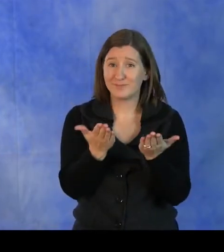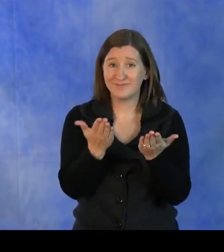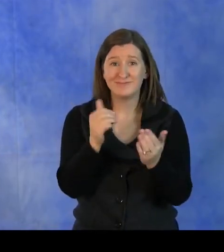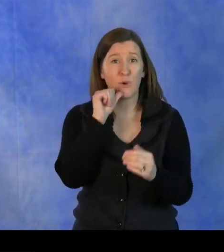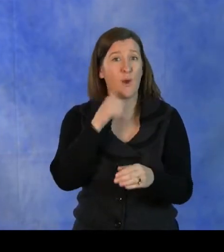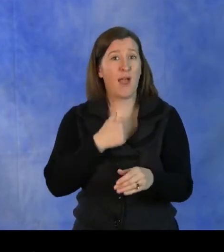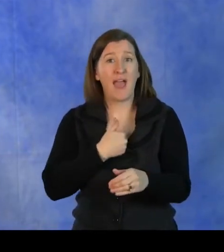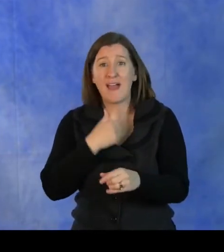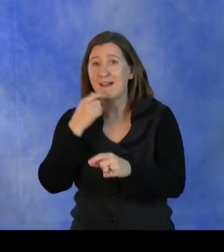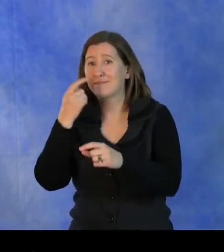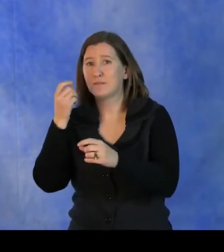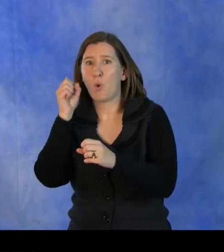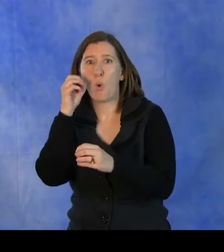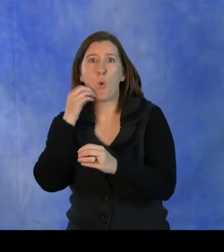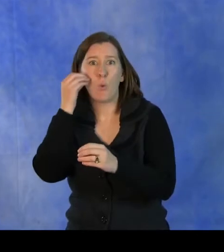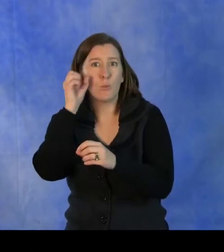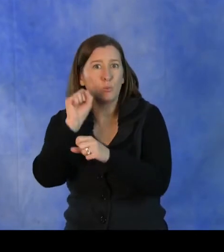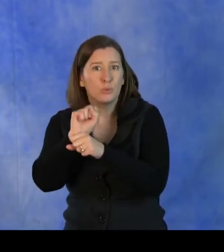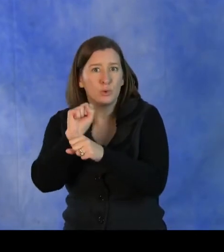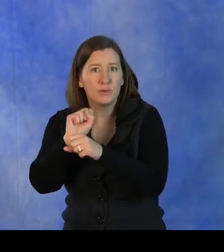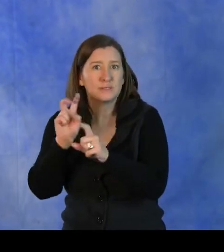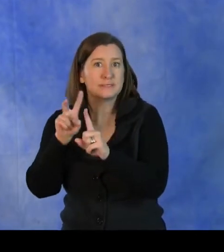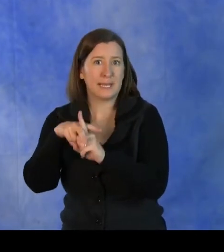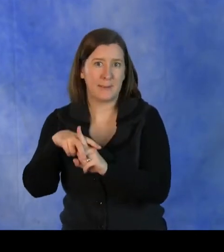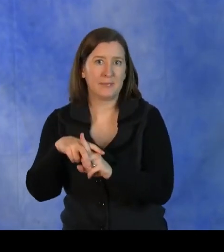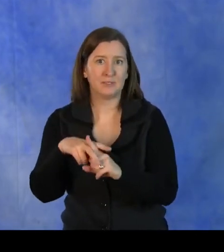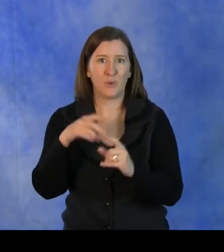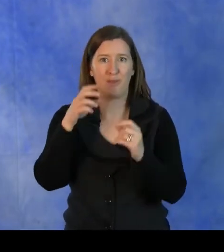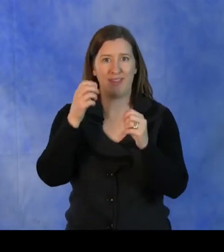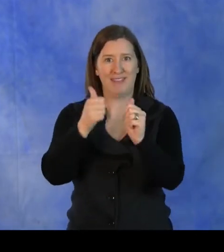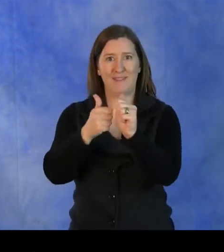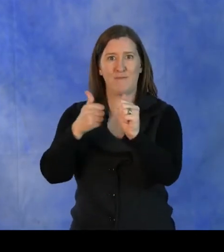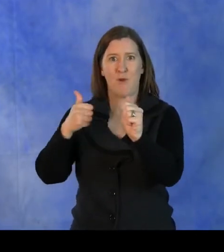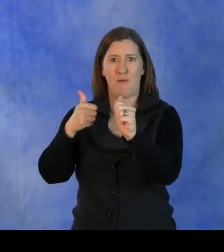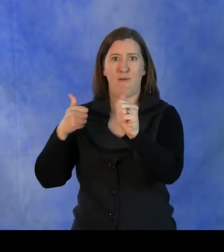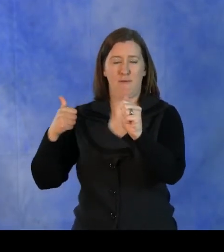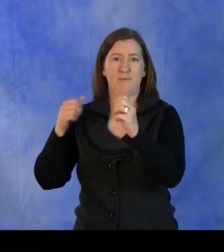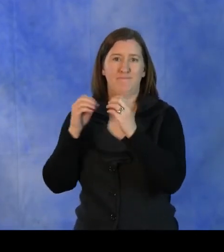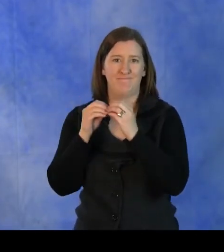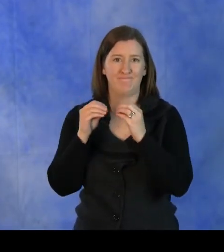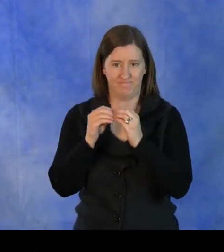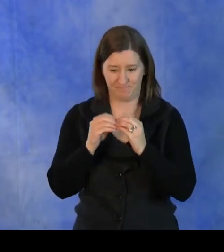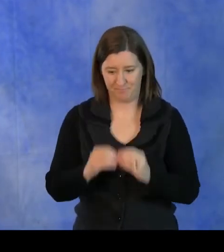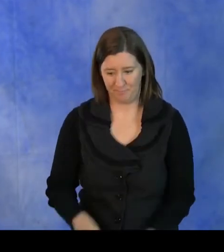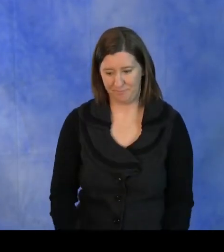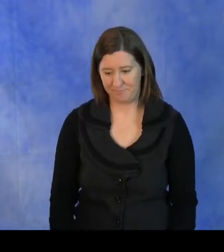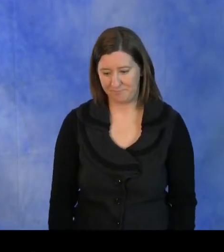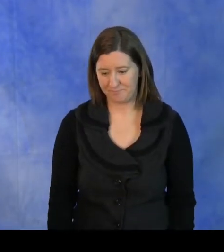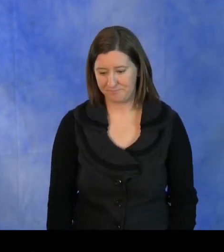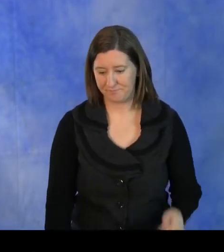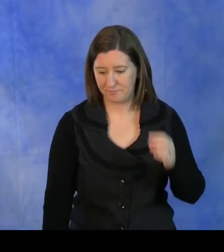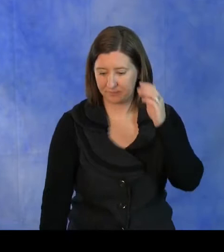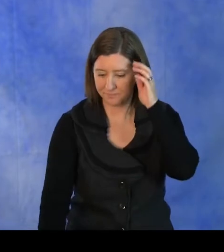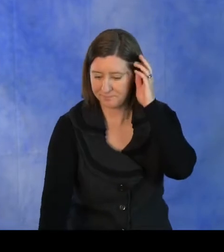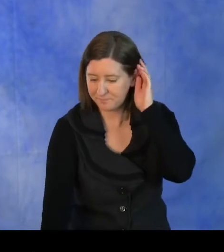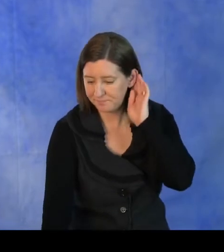kids, sometimes the kids won't have the correct books or things like that because they're in such a rush at the end of the day.